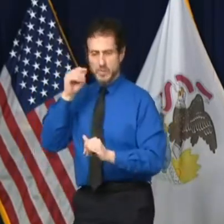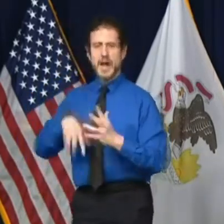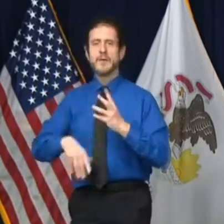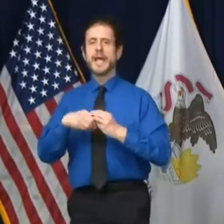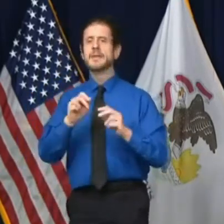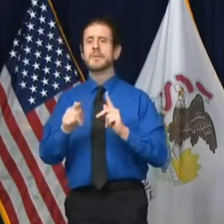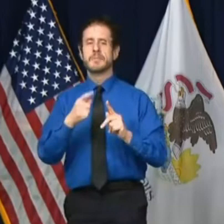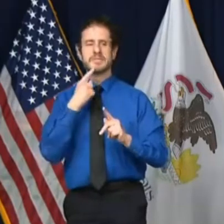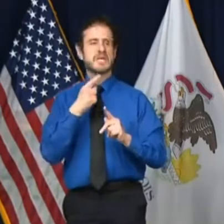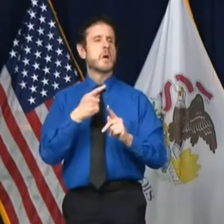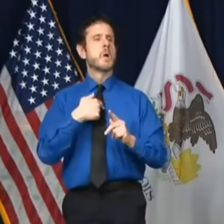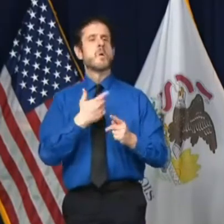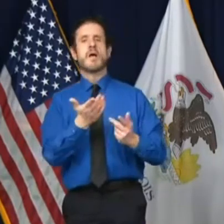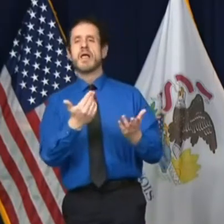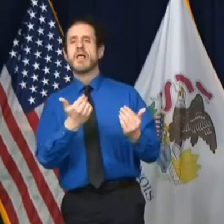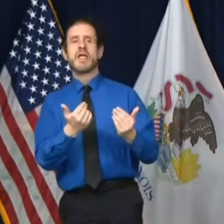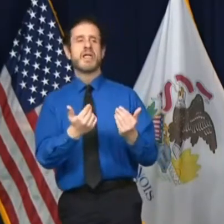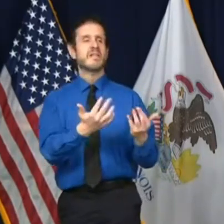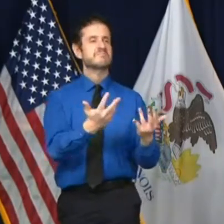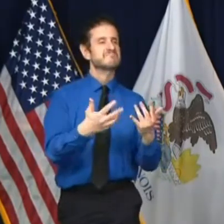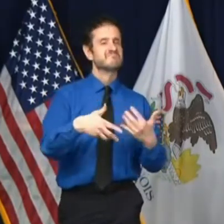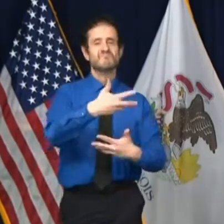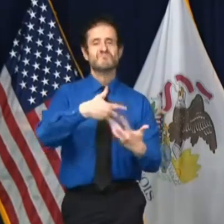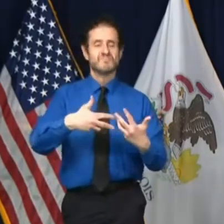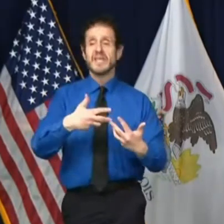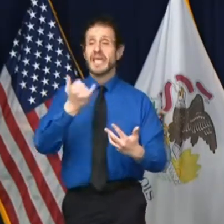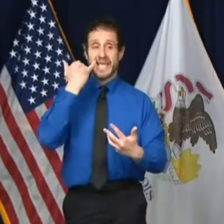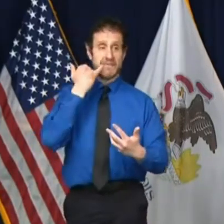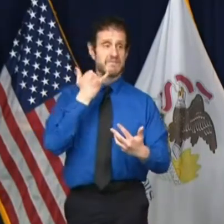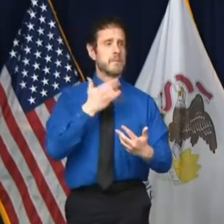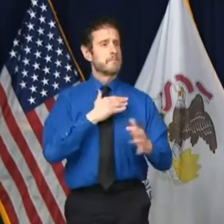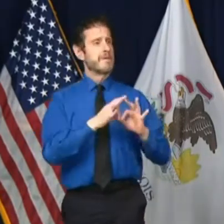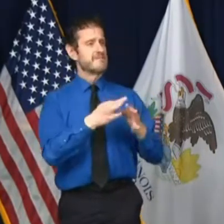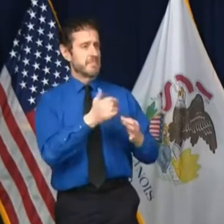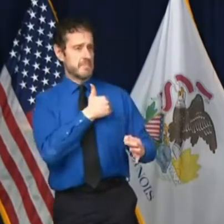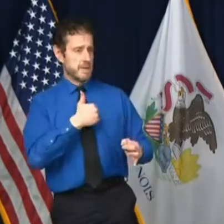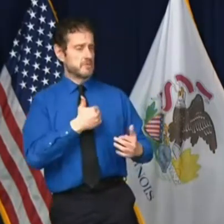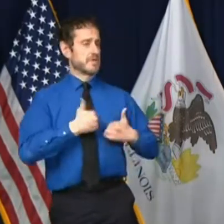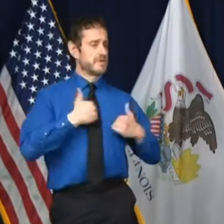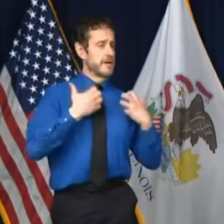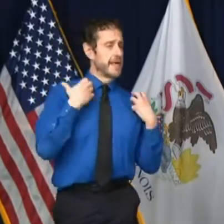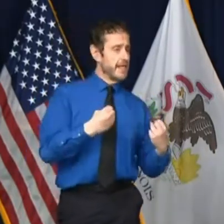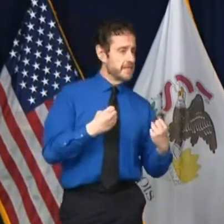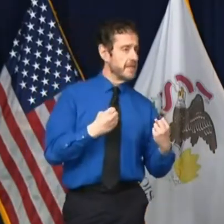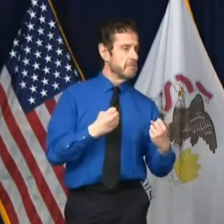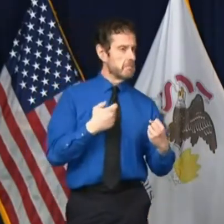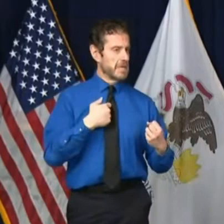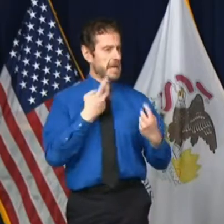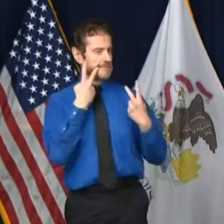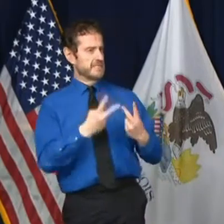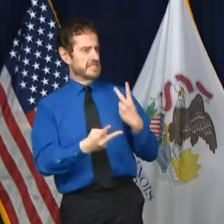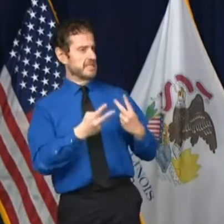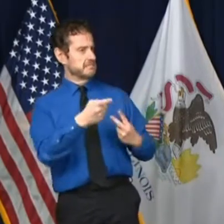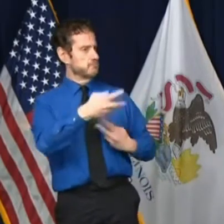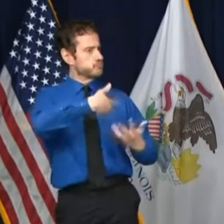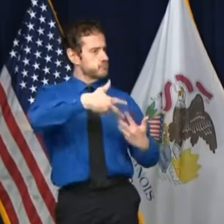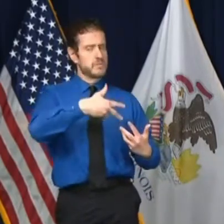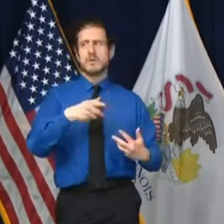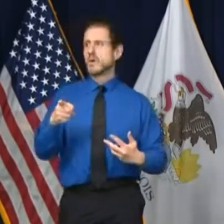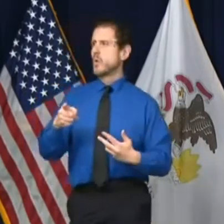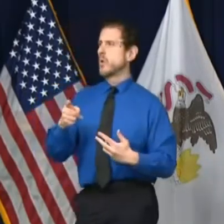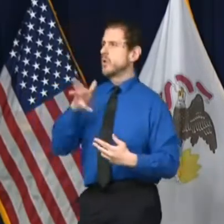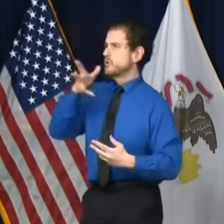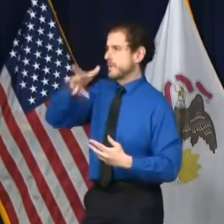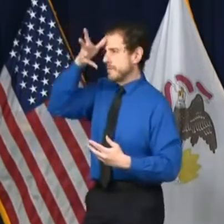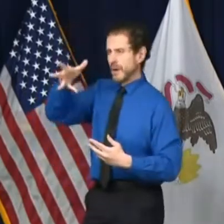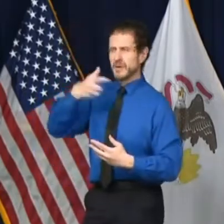this? Is seeing young, healthy family okay? What about grandparents, or should people absolutely avoid this at all costs? I'm sorry, is the